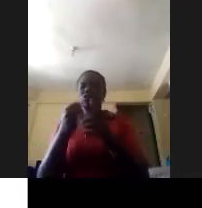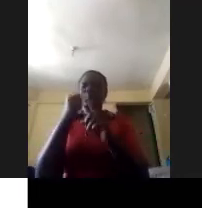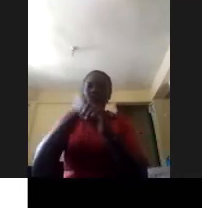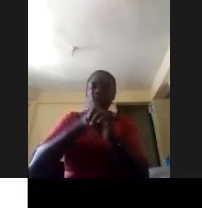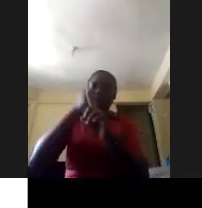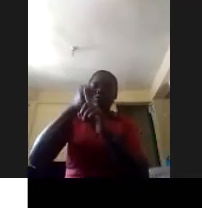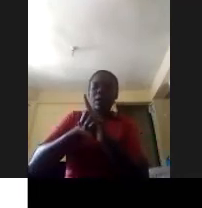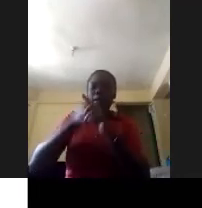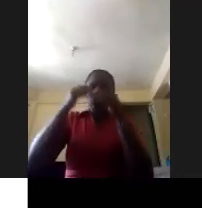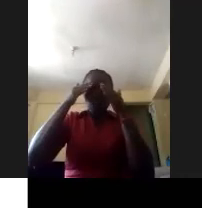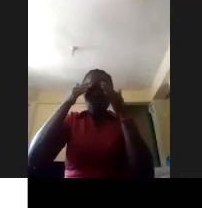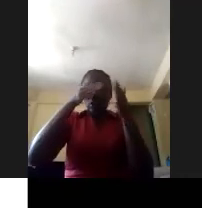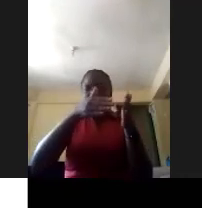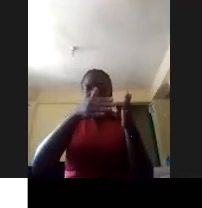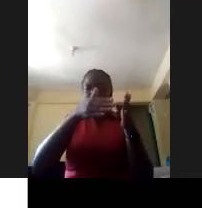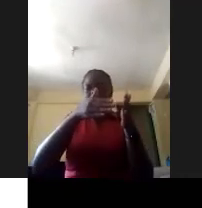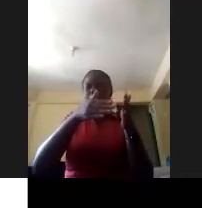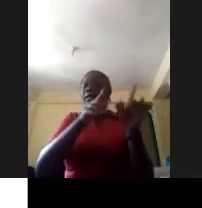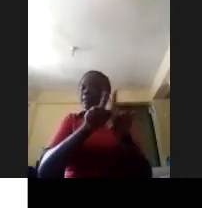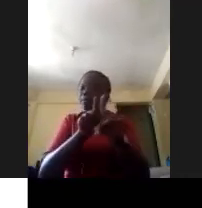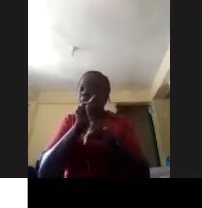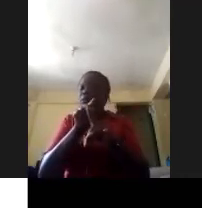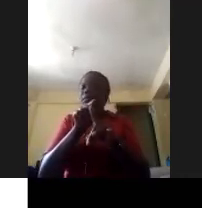concentrate. Again, these are some of the signs